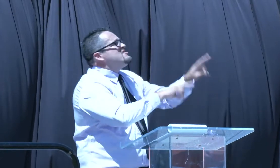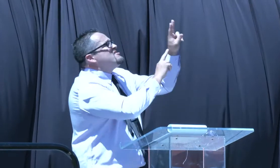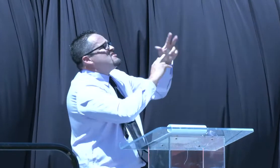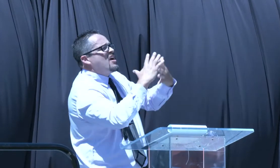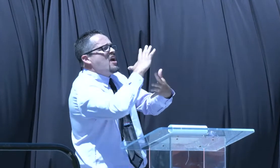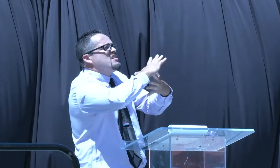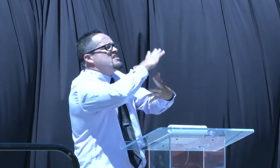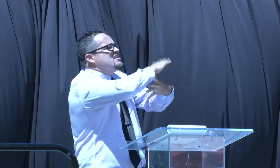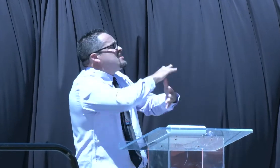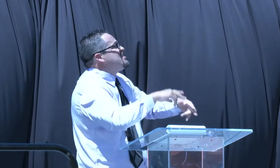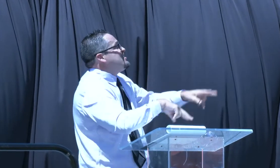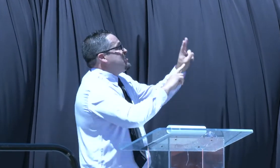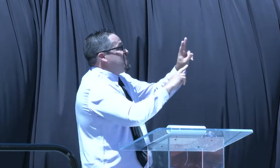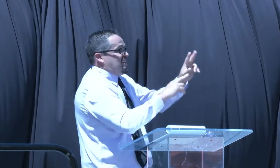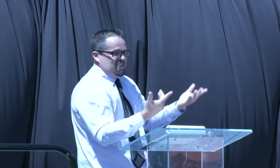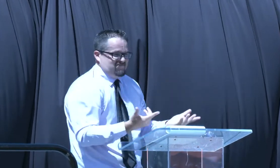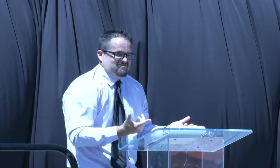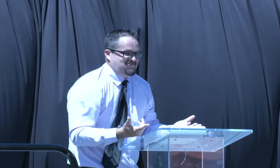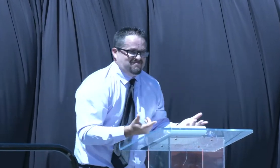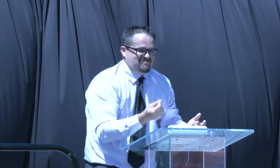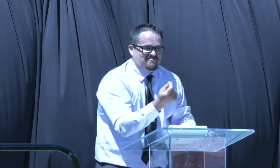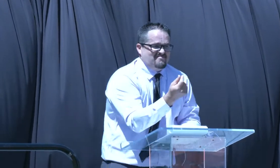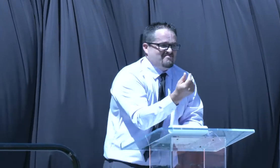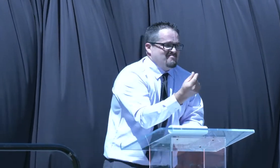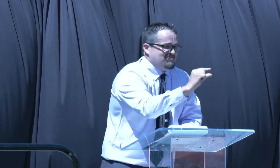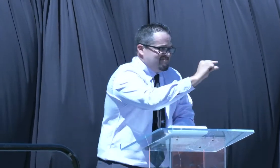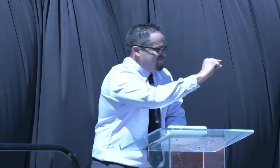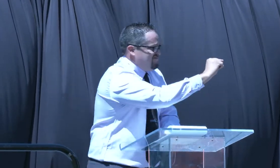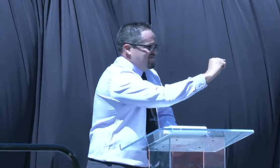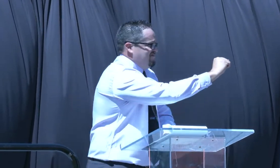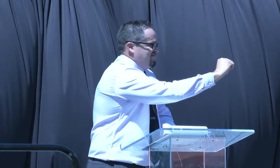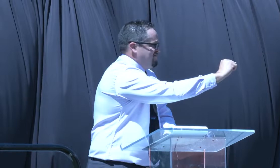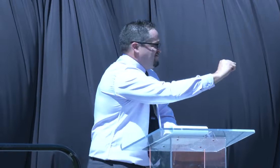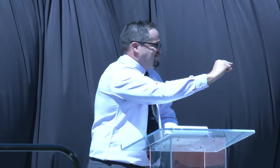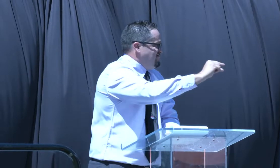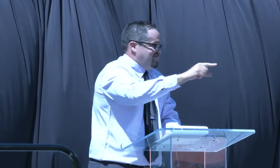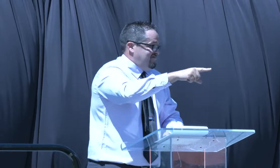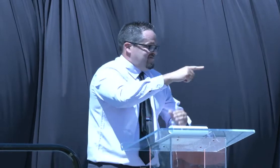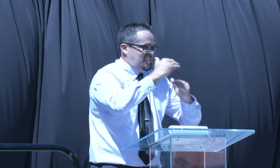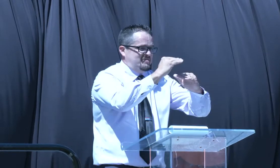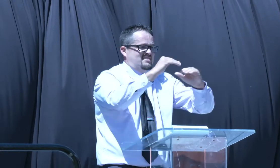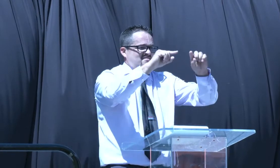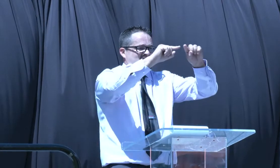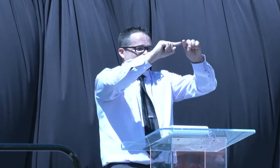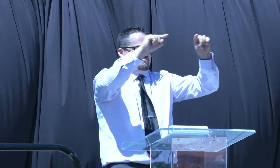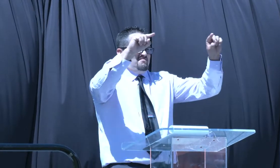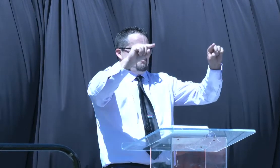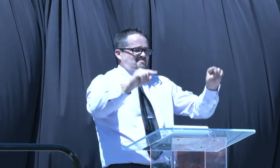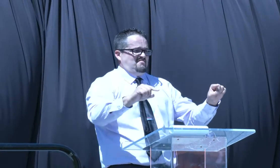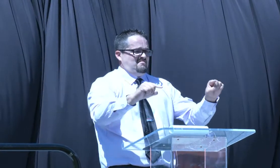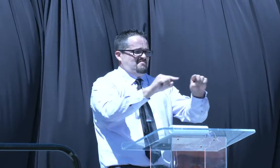or upperclassmen guidance, your access was limited to monitor screens.